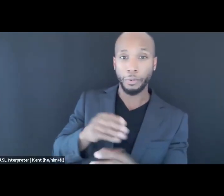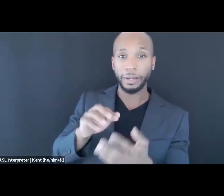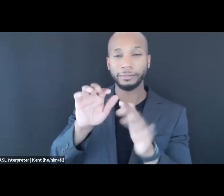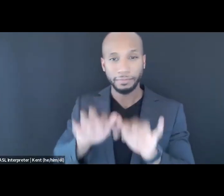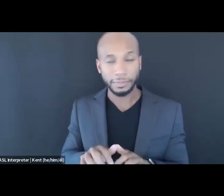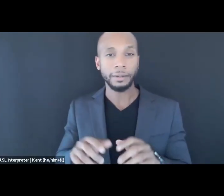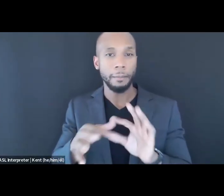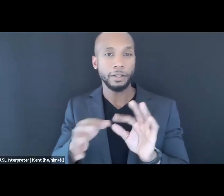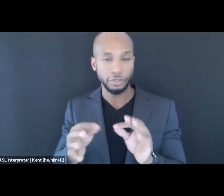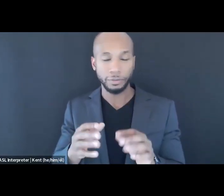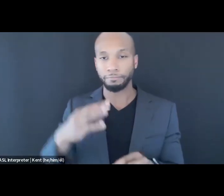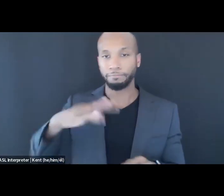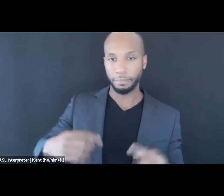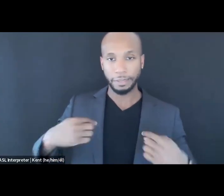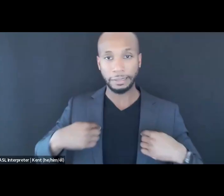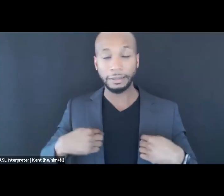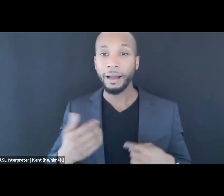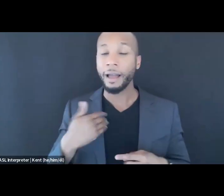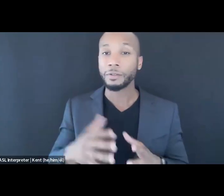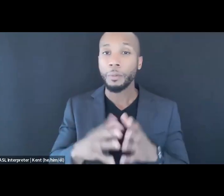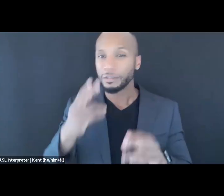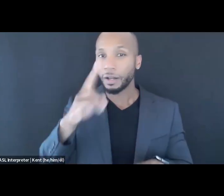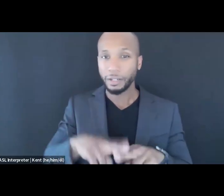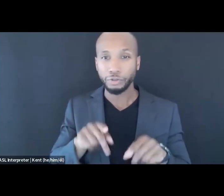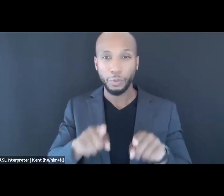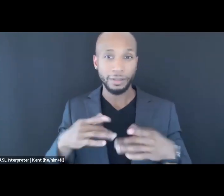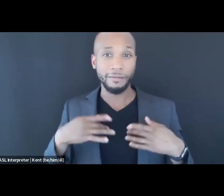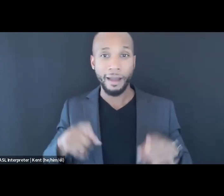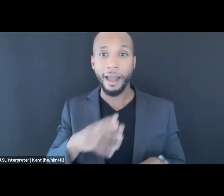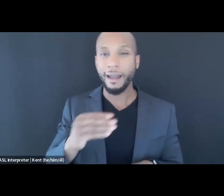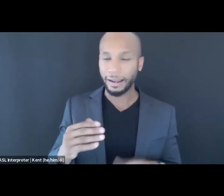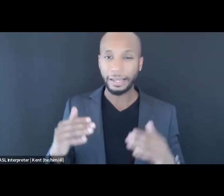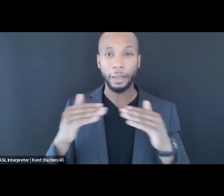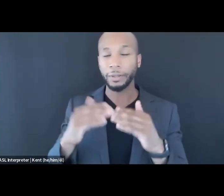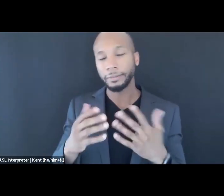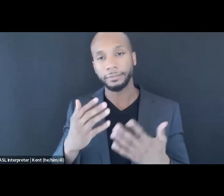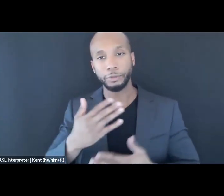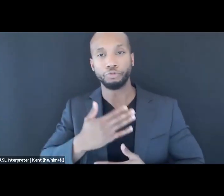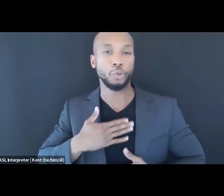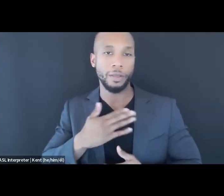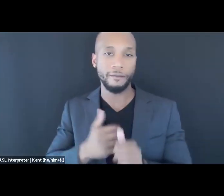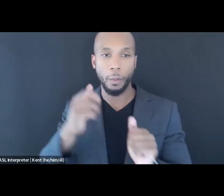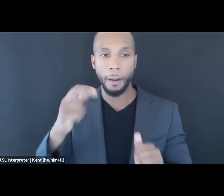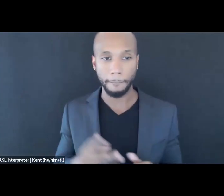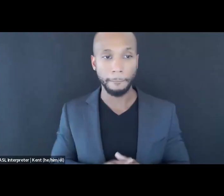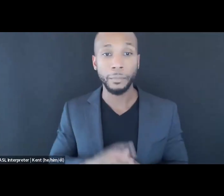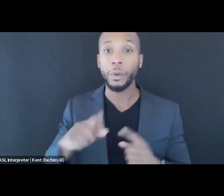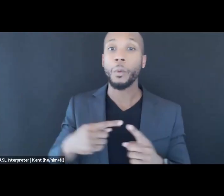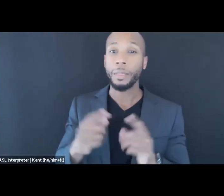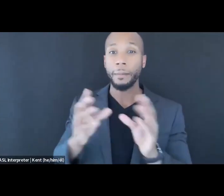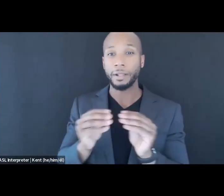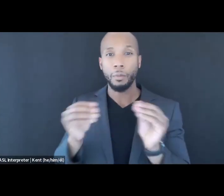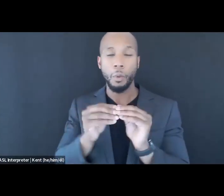work best for me. I have so much fun at these events, and I equally enjoy the follow-up. When these meetings